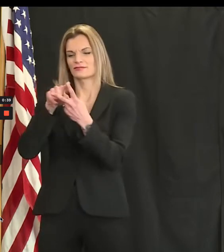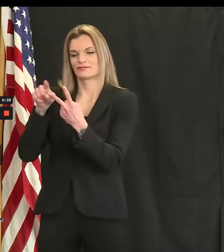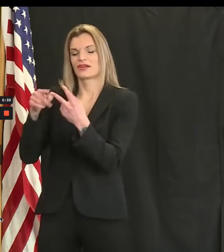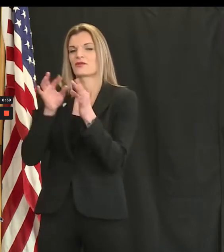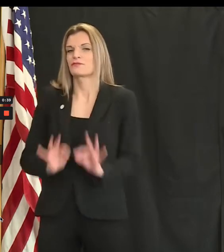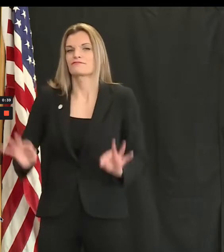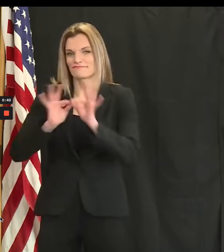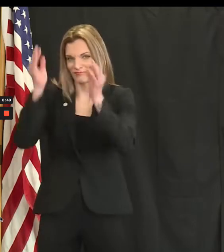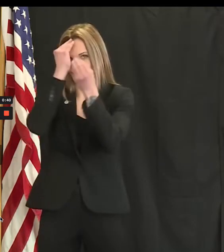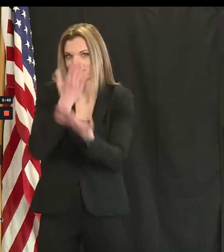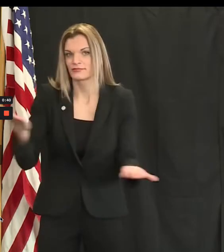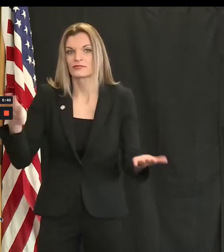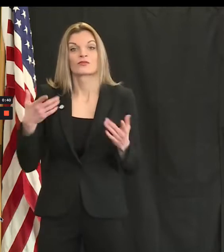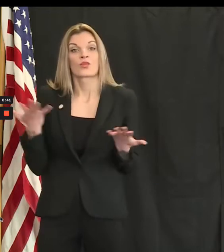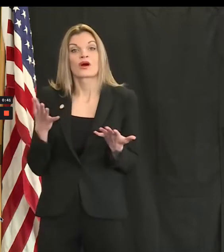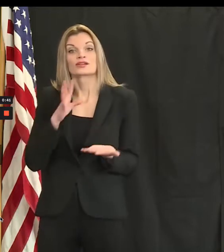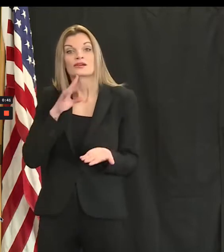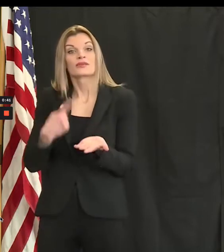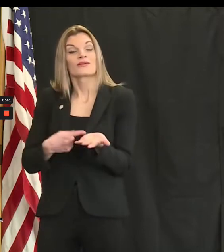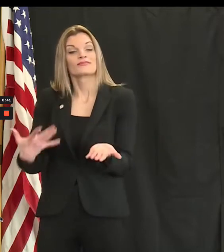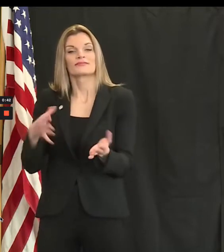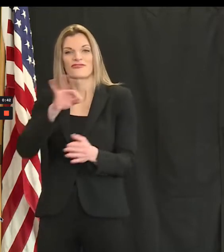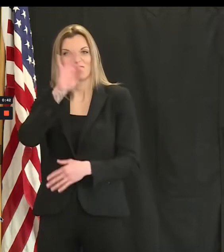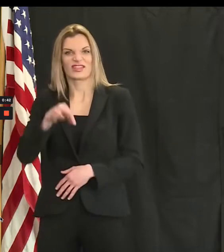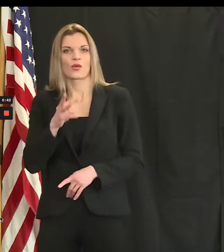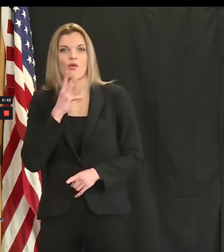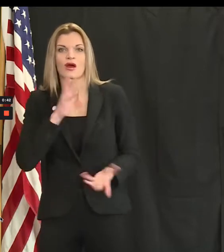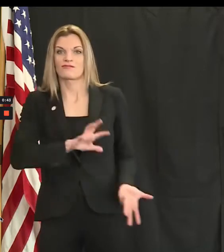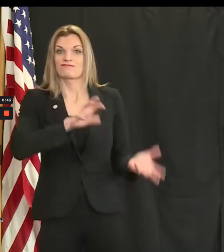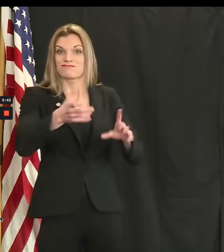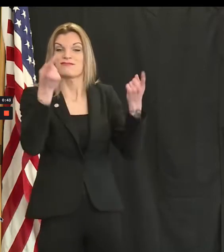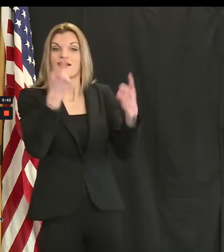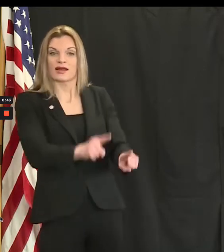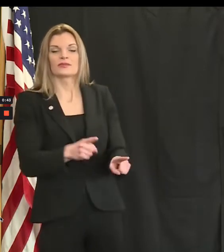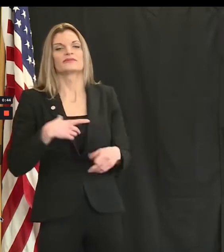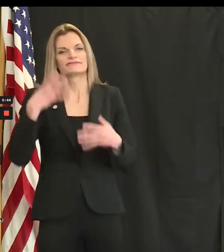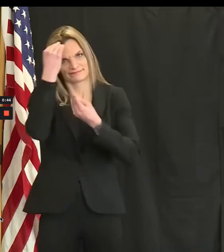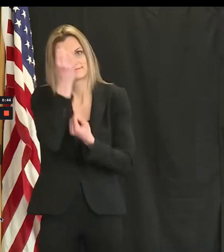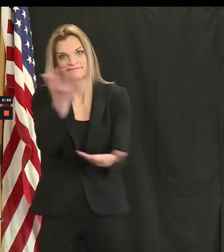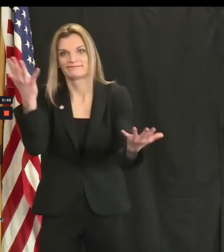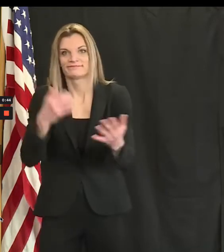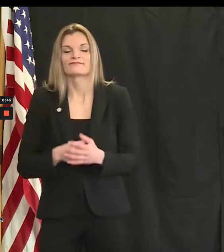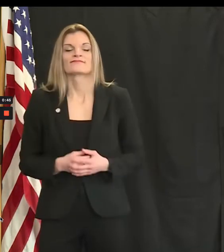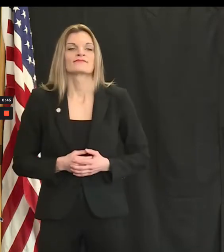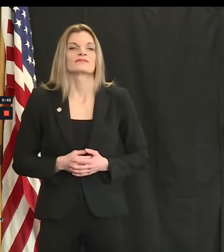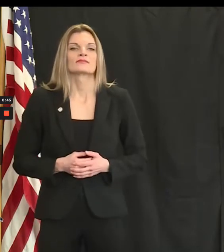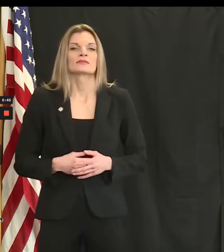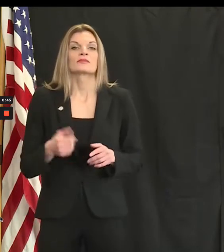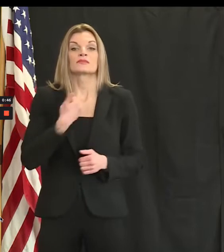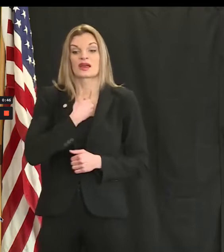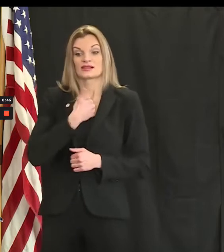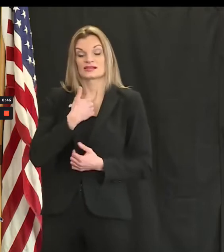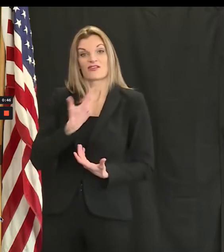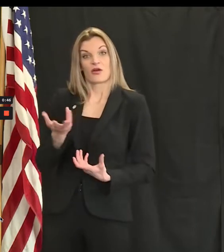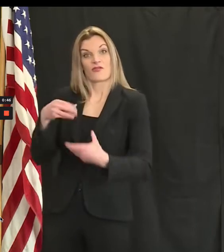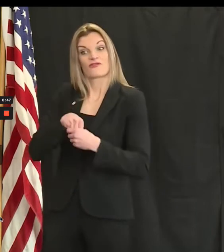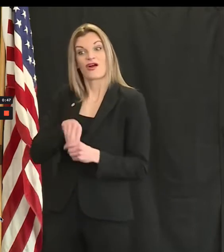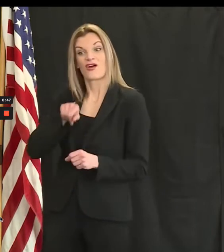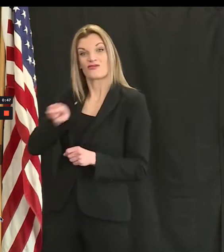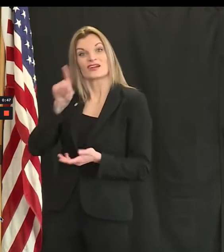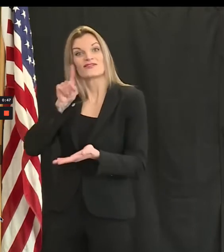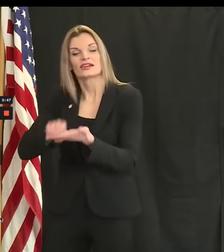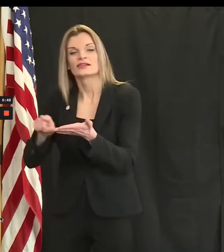water investigation. Now, I took no part in that investigation, but thought it was important for me to be here today to